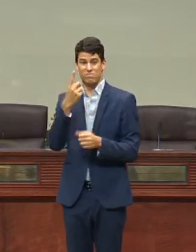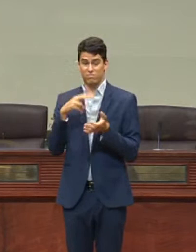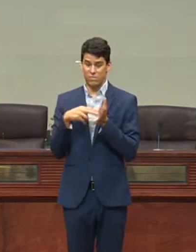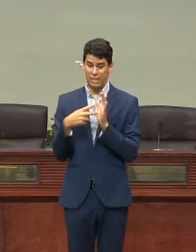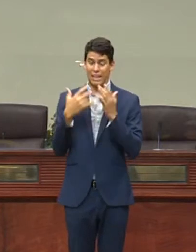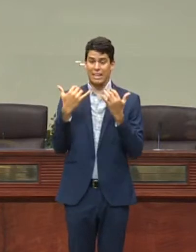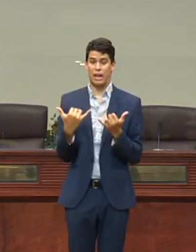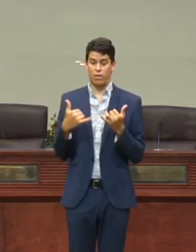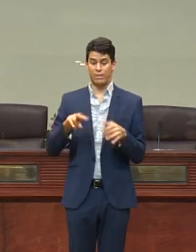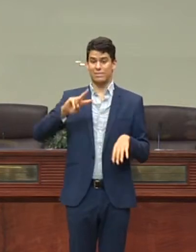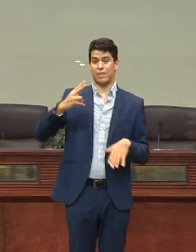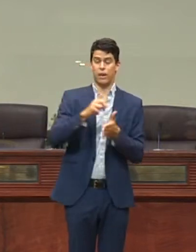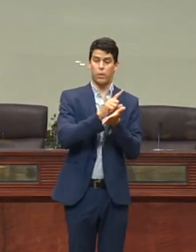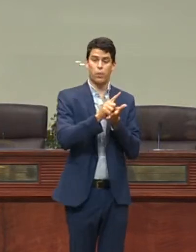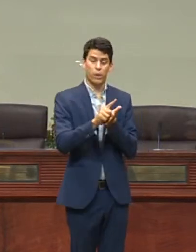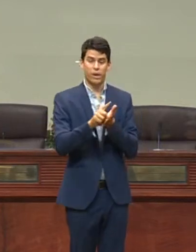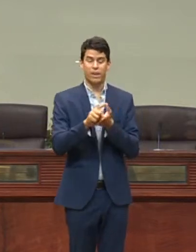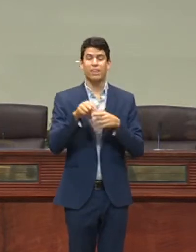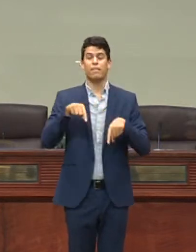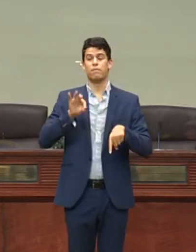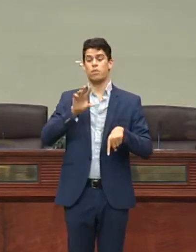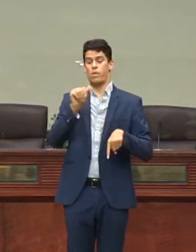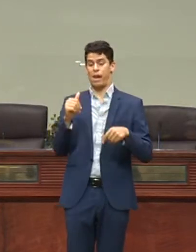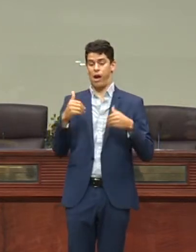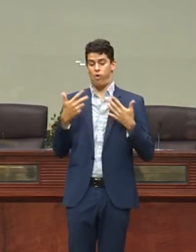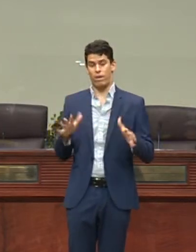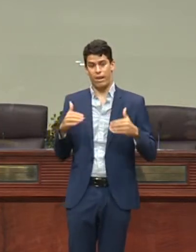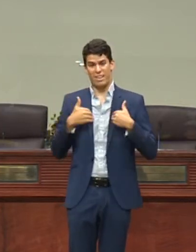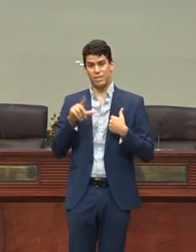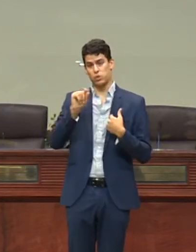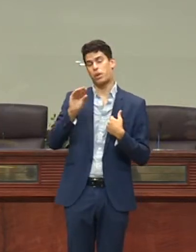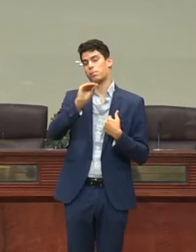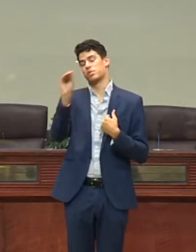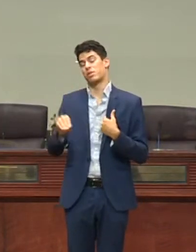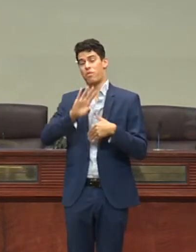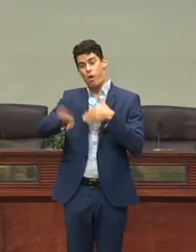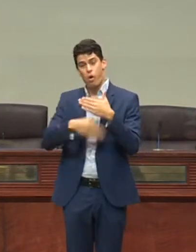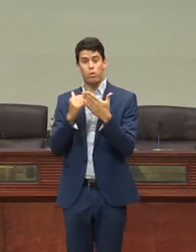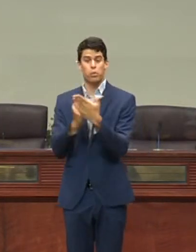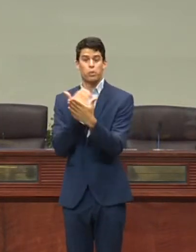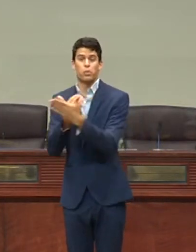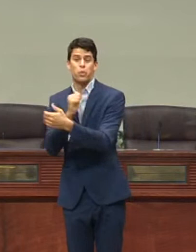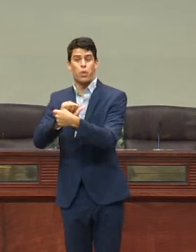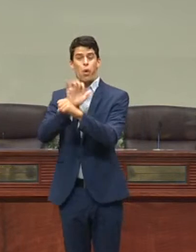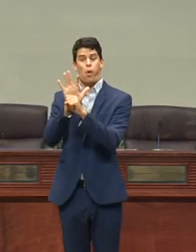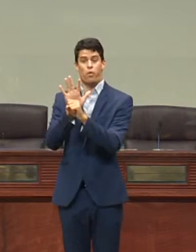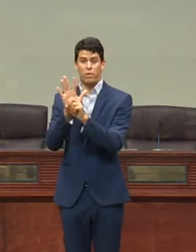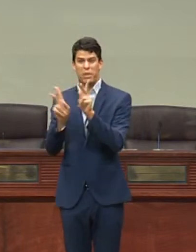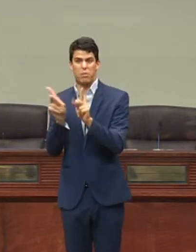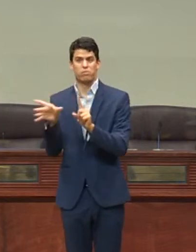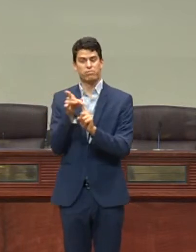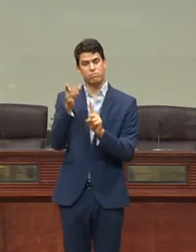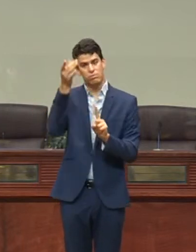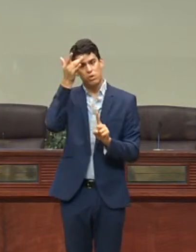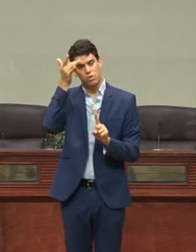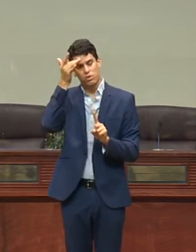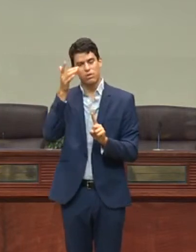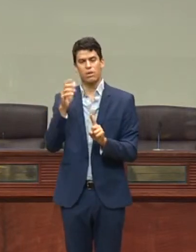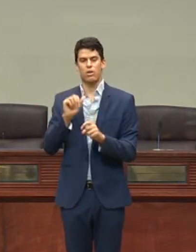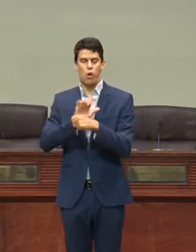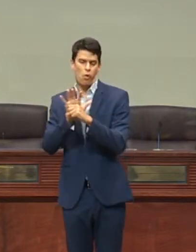Florida accounts for 20% or 1 in 5 new cases, and most of all these cases are